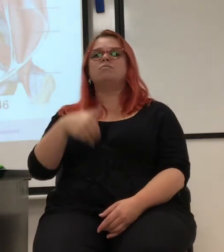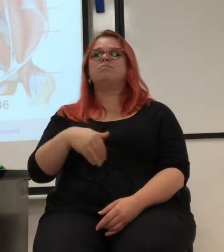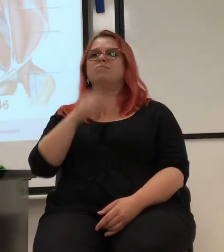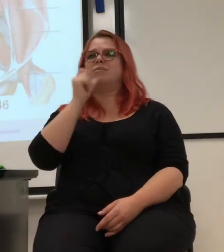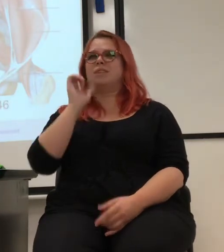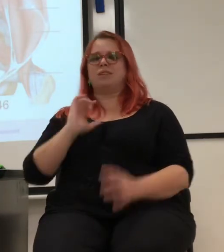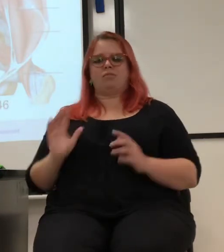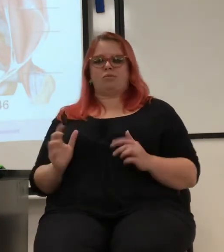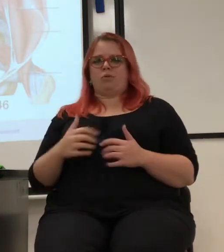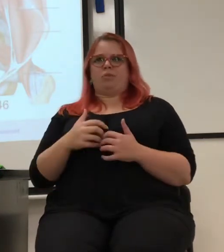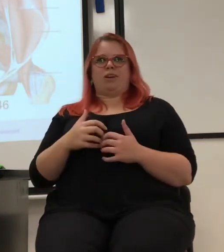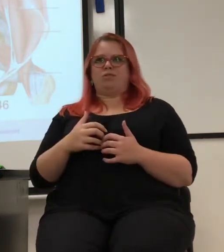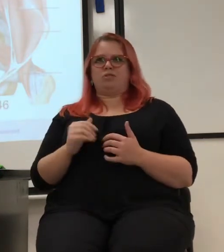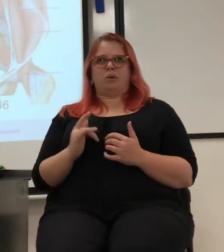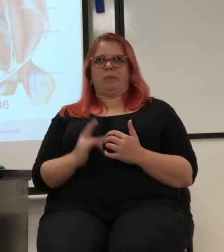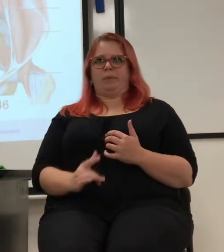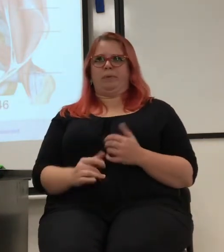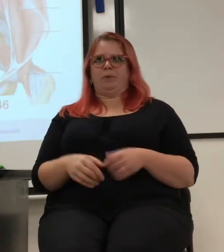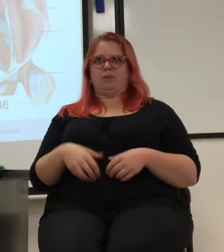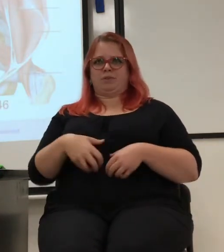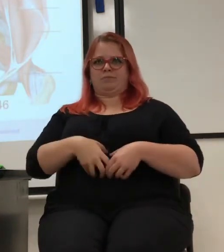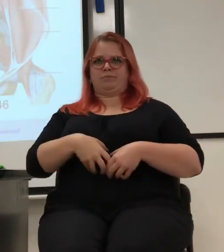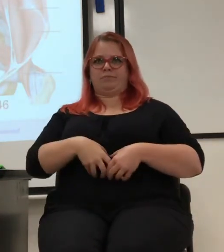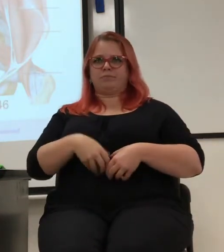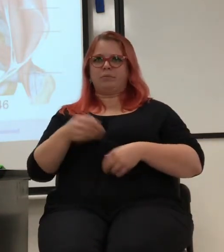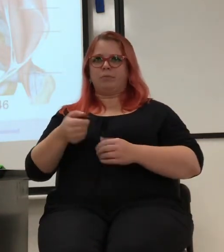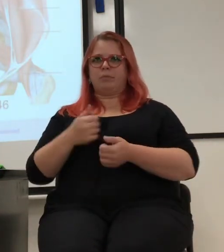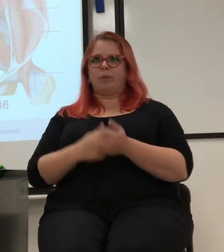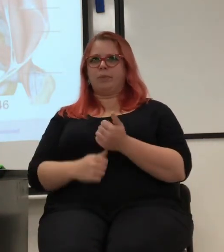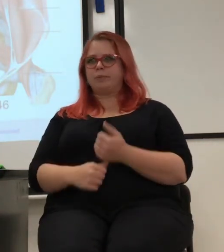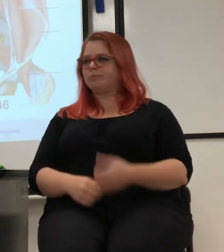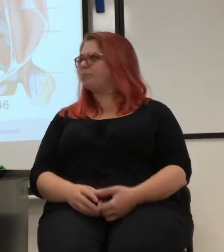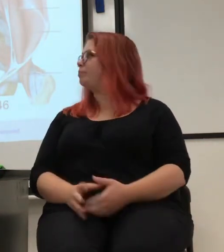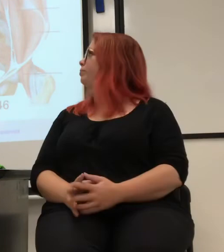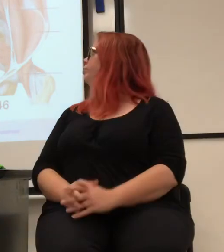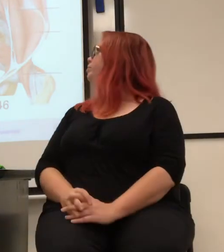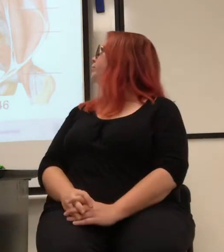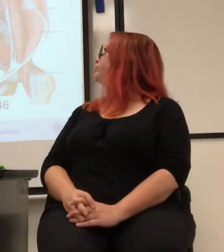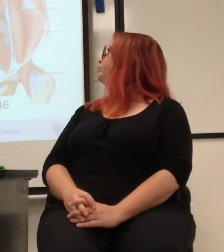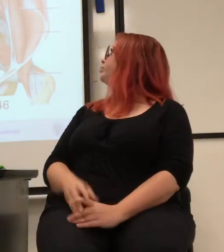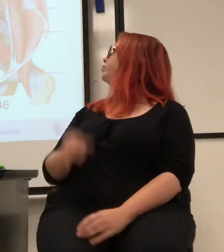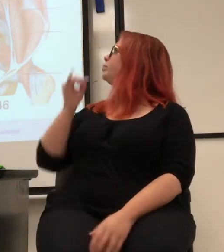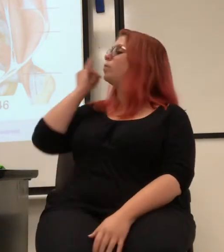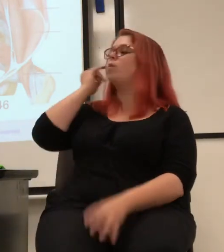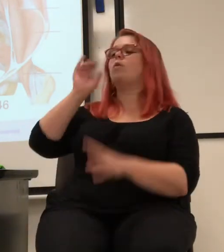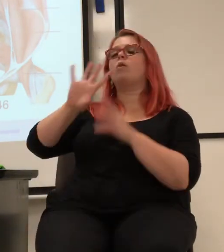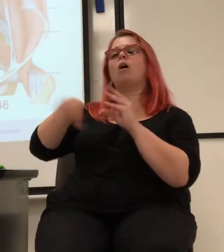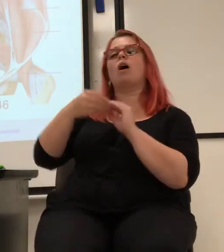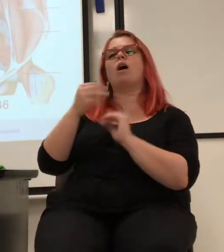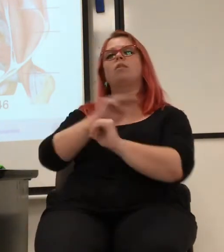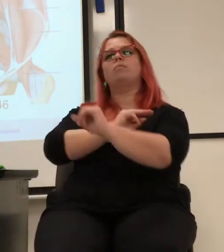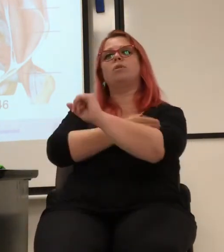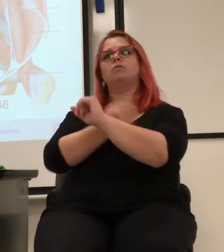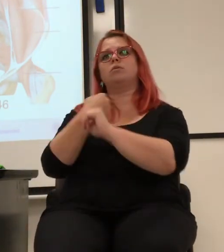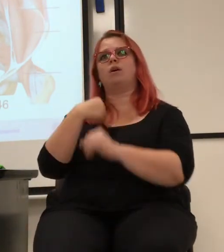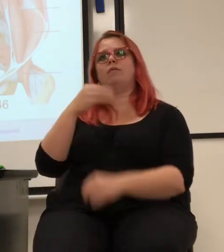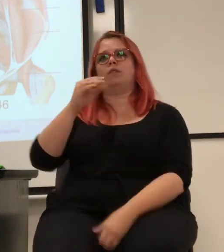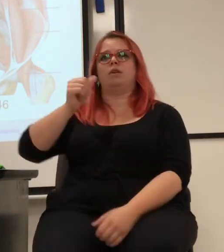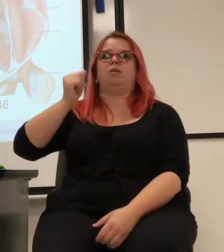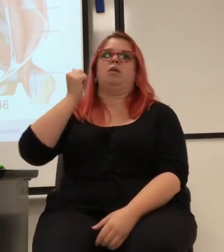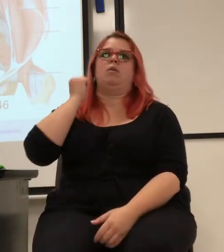have a rib cage around it. Okay, with the bones. If you add the muscles, you have the posterior abdominal